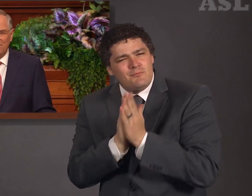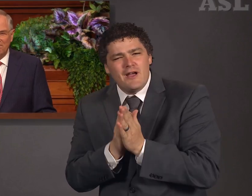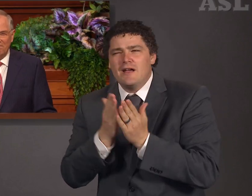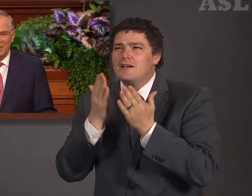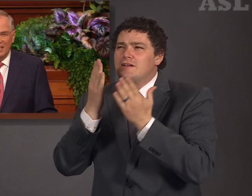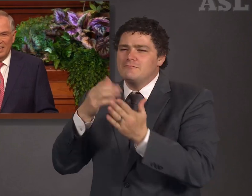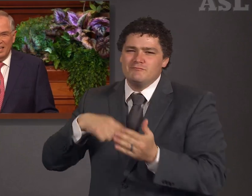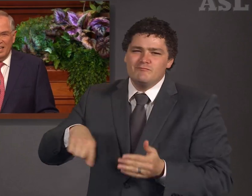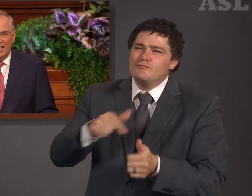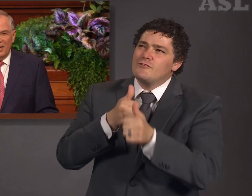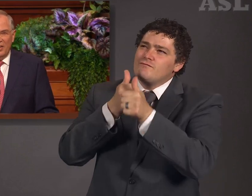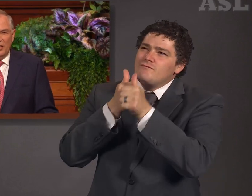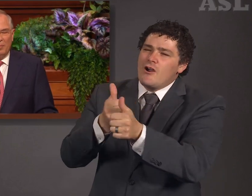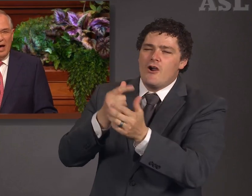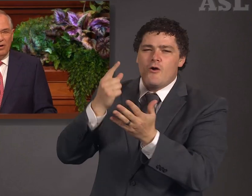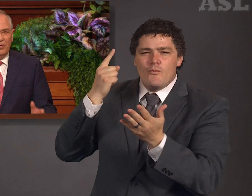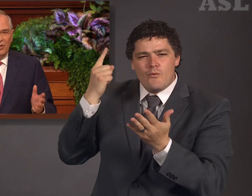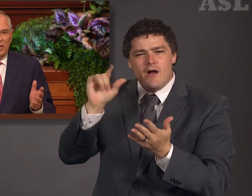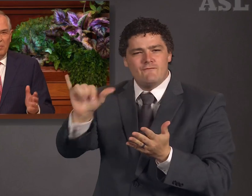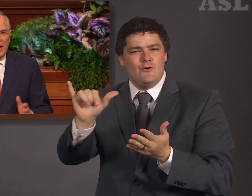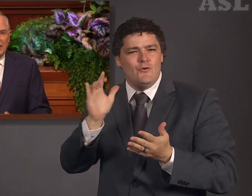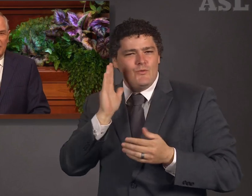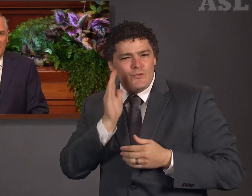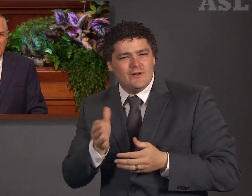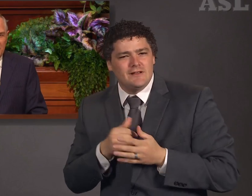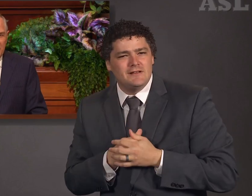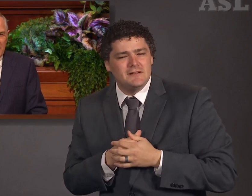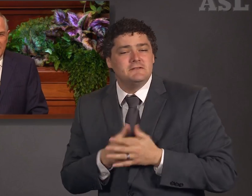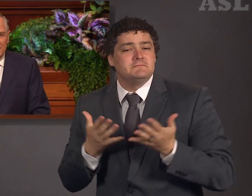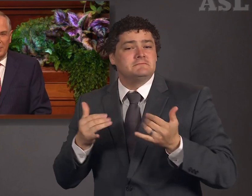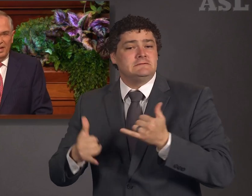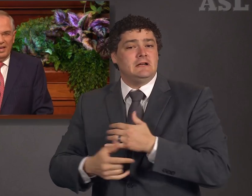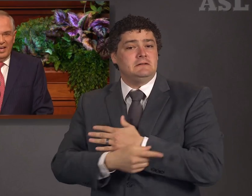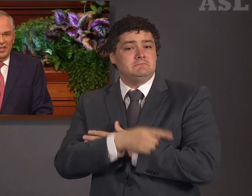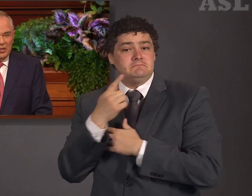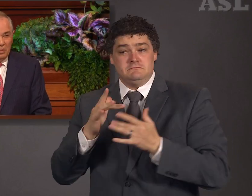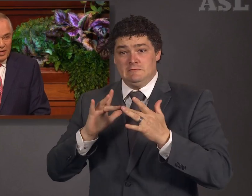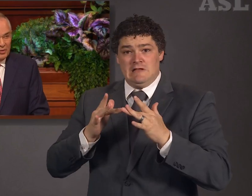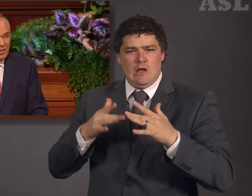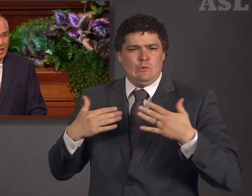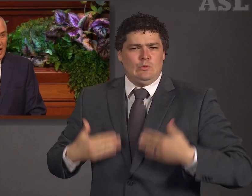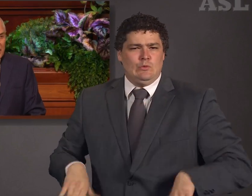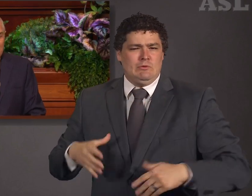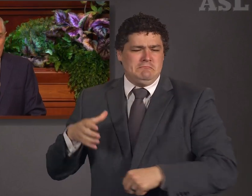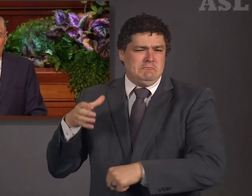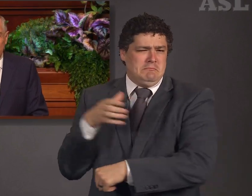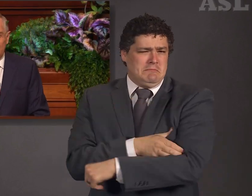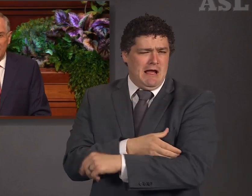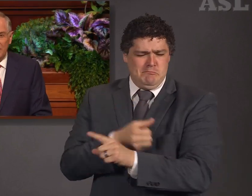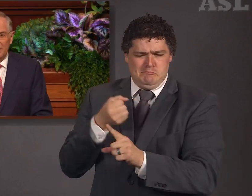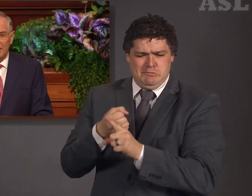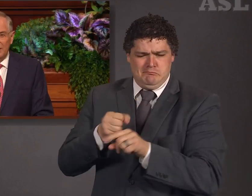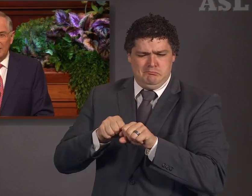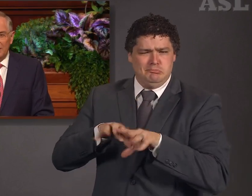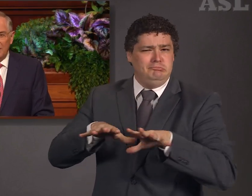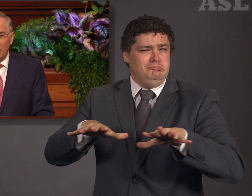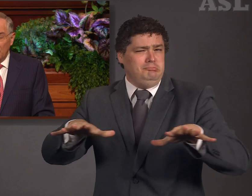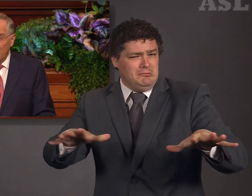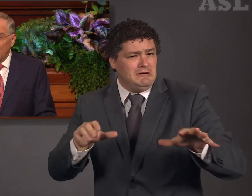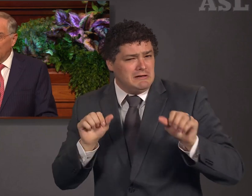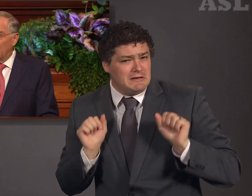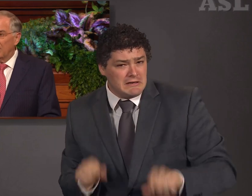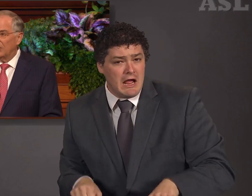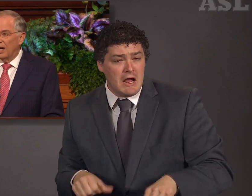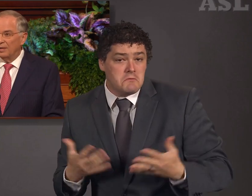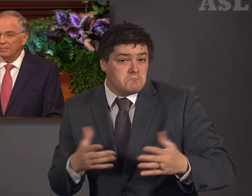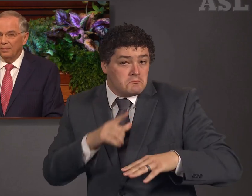him. The powerful impact of the internet is a blessing and a challenge,